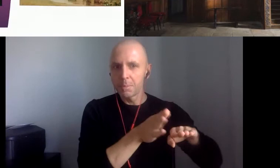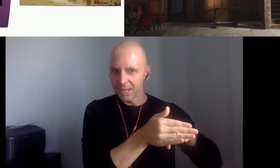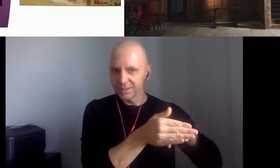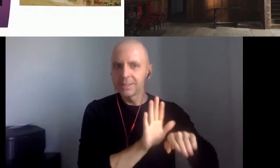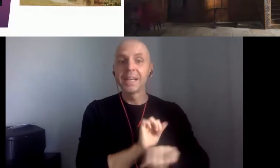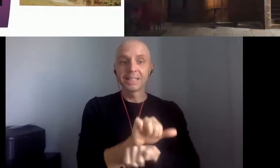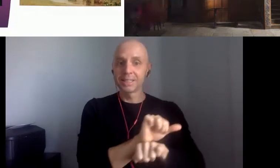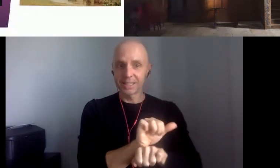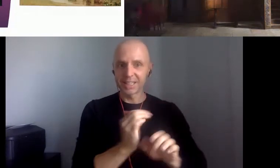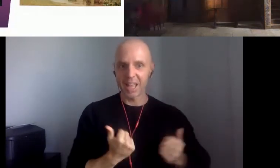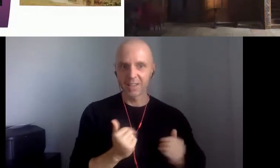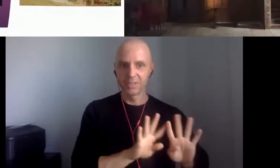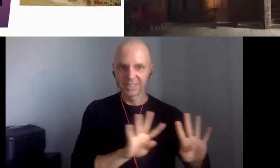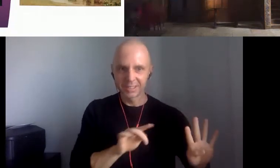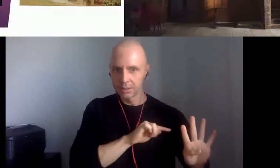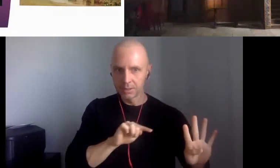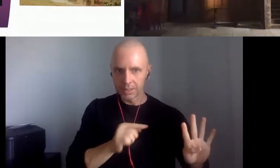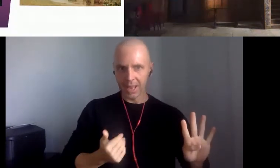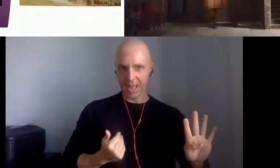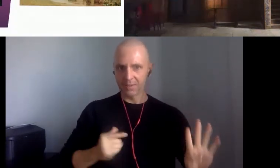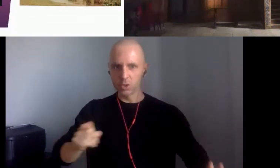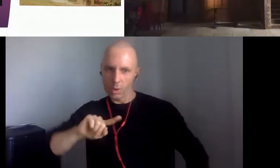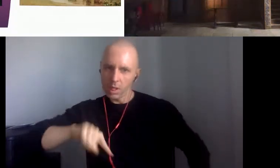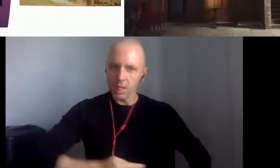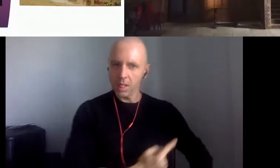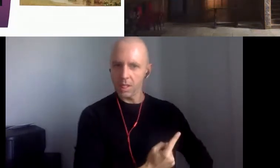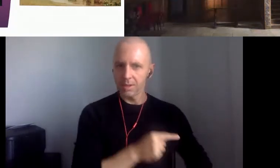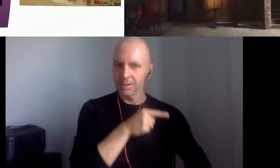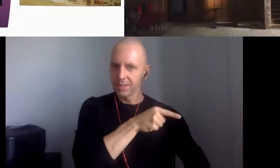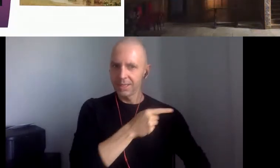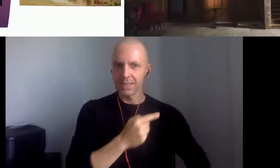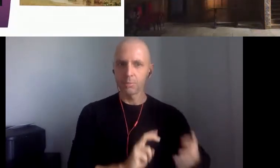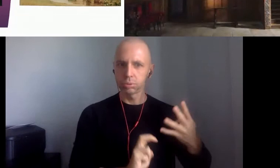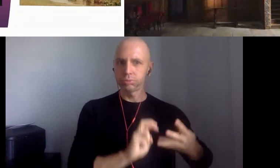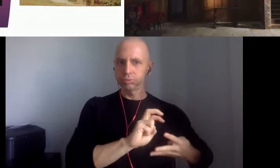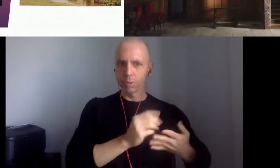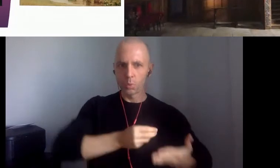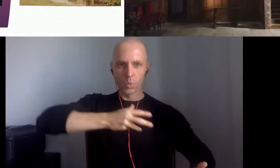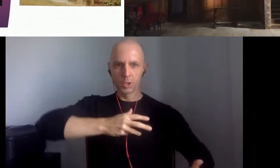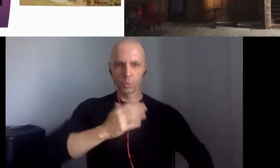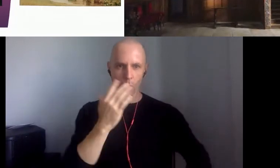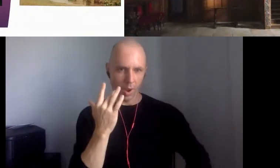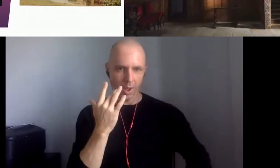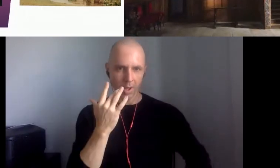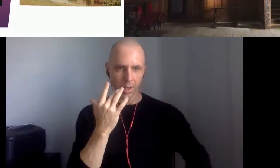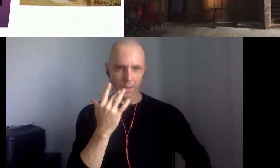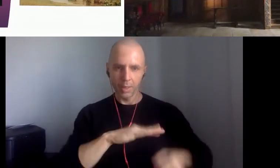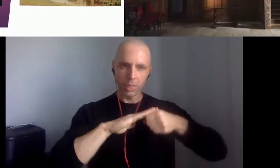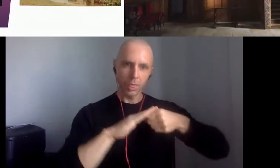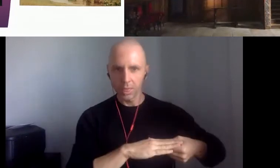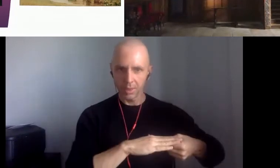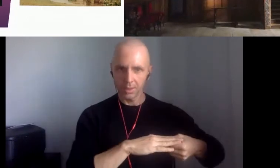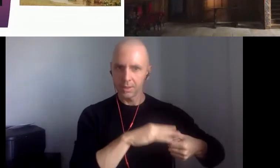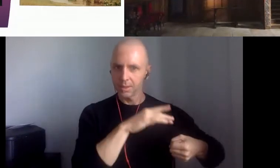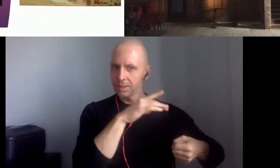then, passes on these slaves as part of his inheritance. So, you know, he is involved in a very dirty business